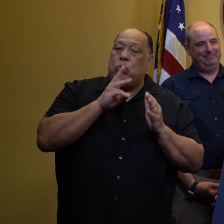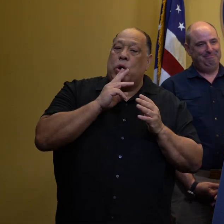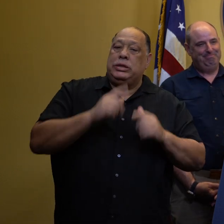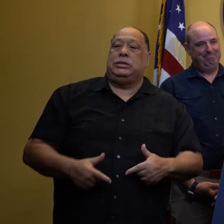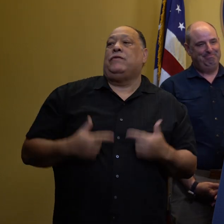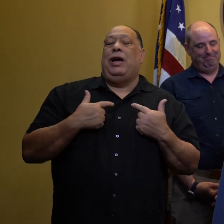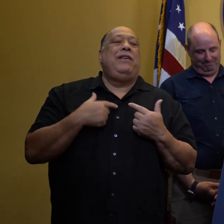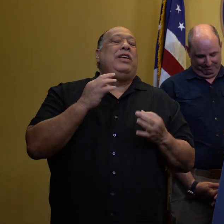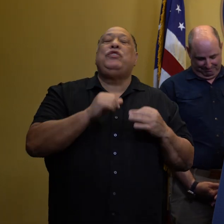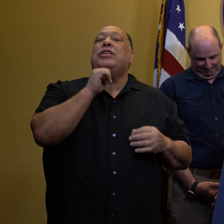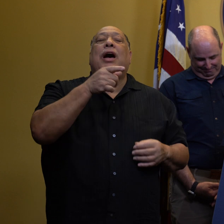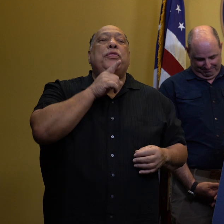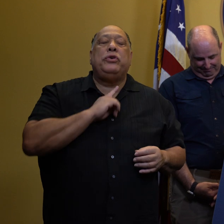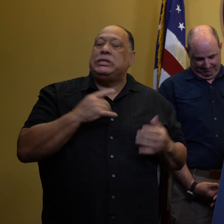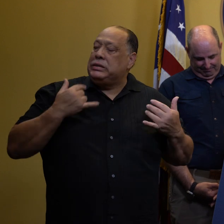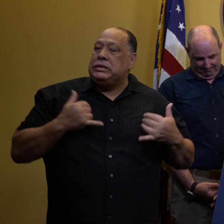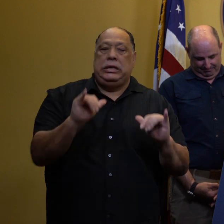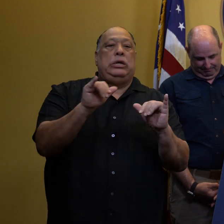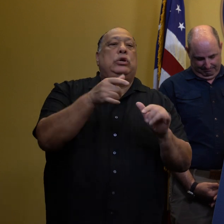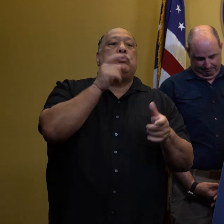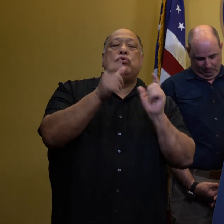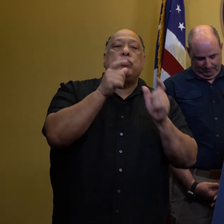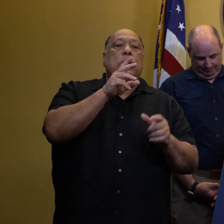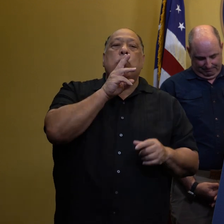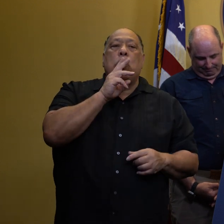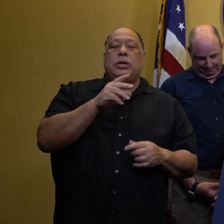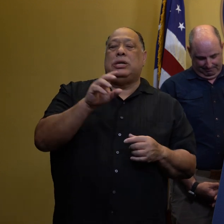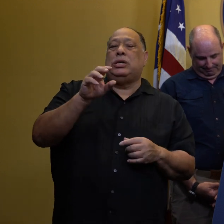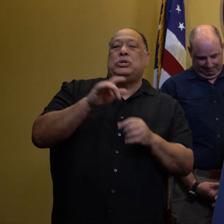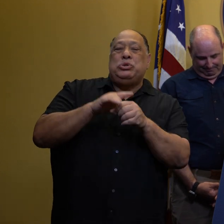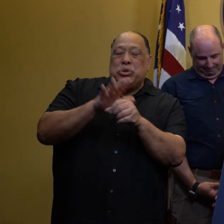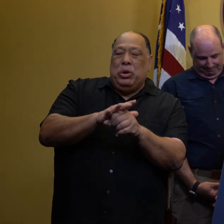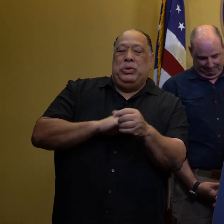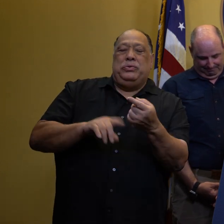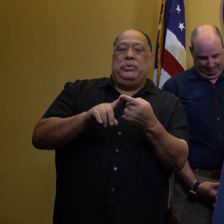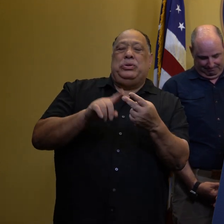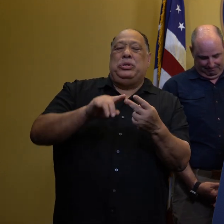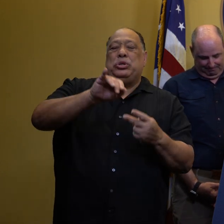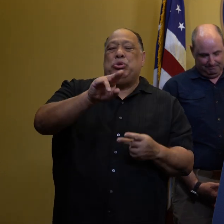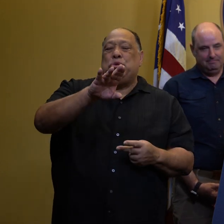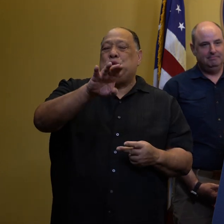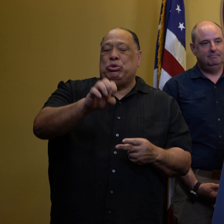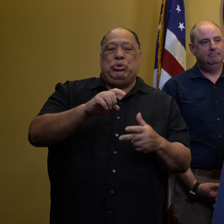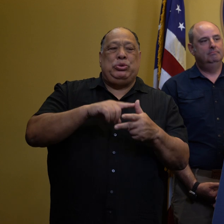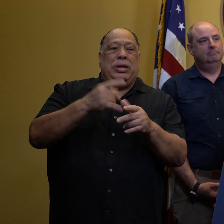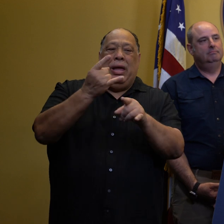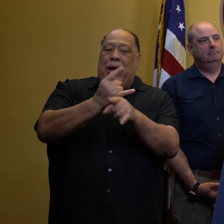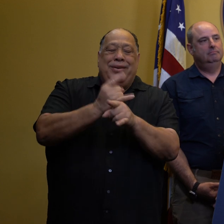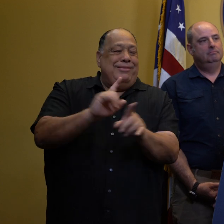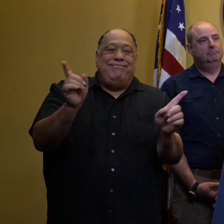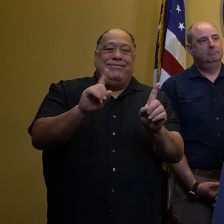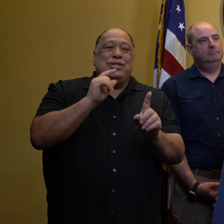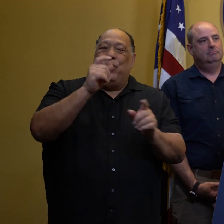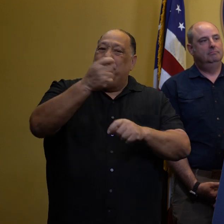not thirsty, drink water, right? Soft drinks, juices, alcohol are not suitable